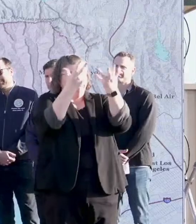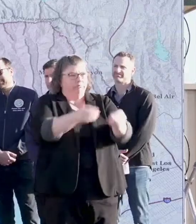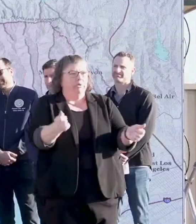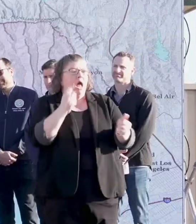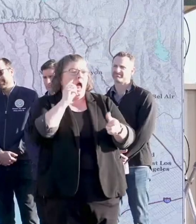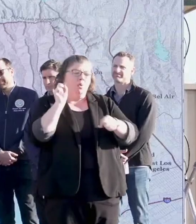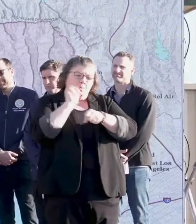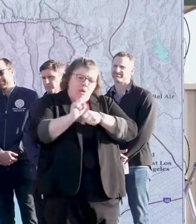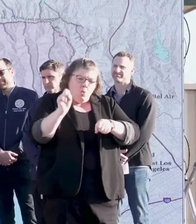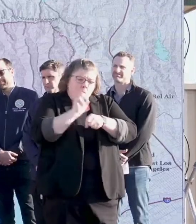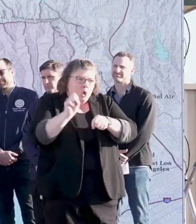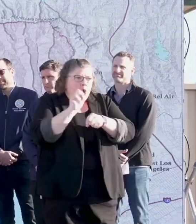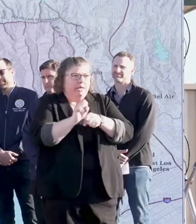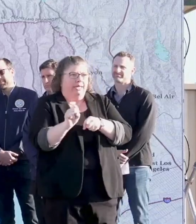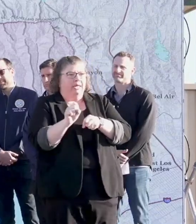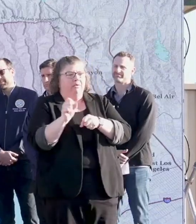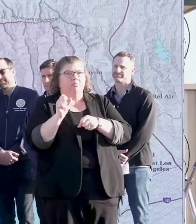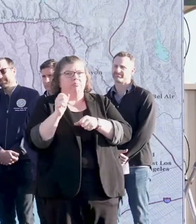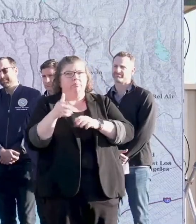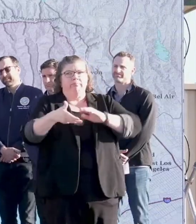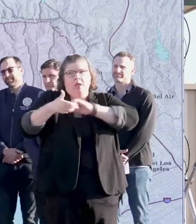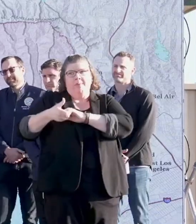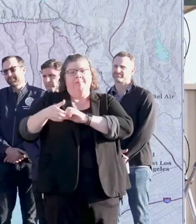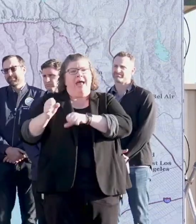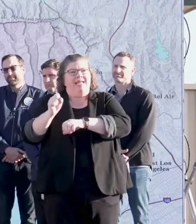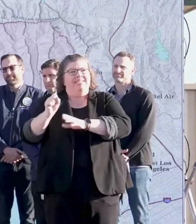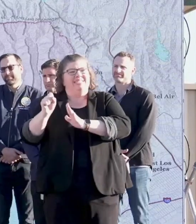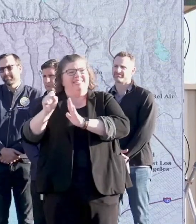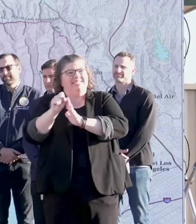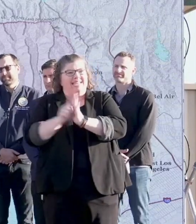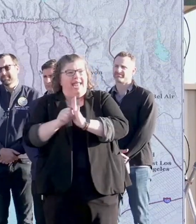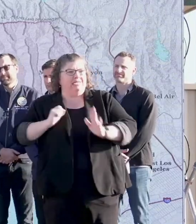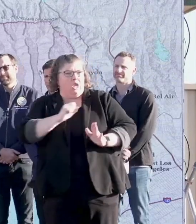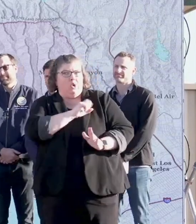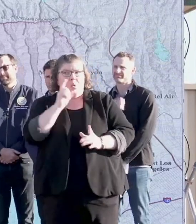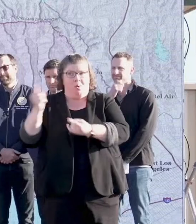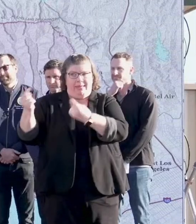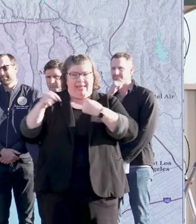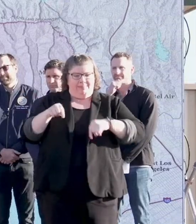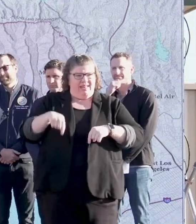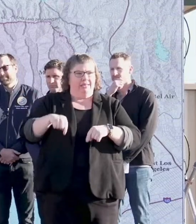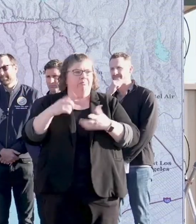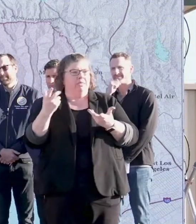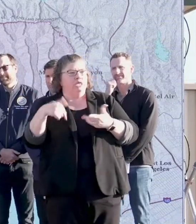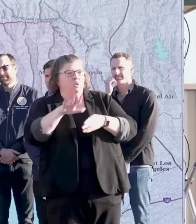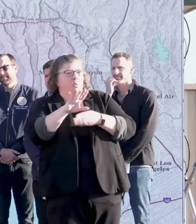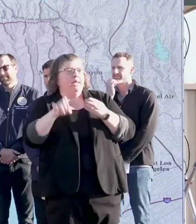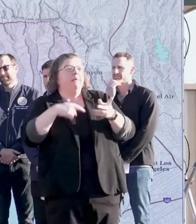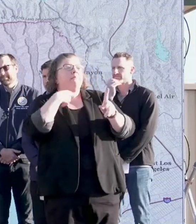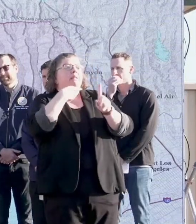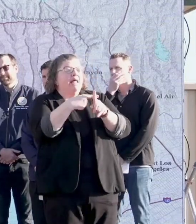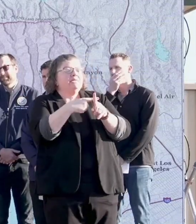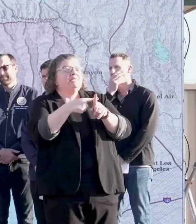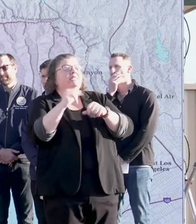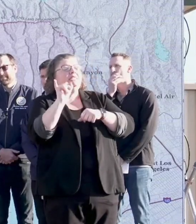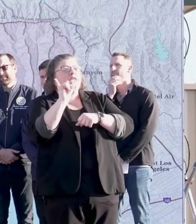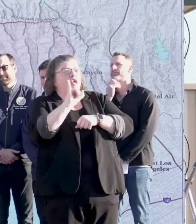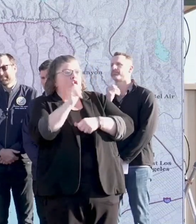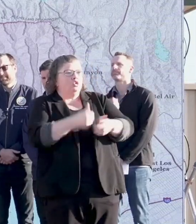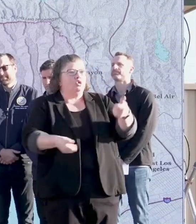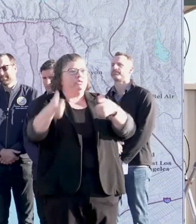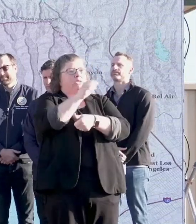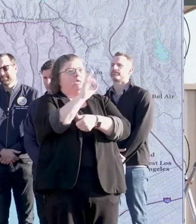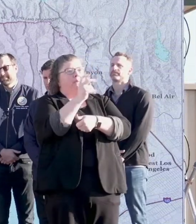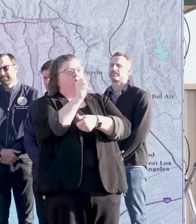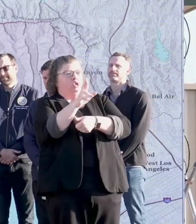working diligently, actually with my state senator who will be coming up in a little bit this weekend, and the insurance commissioner, Ricardo Lada, to see